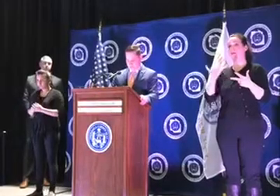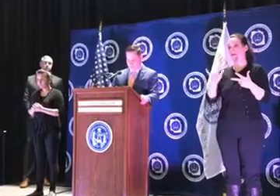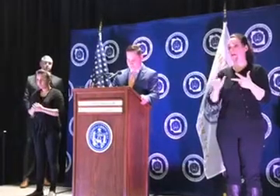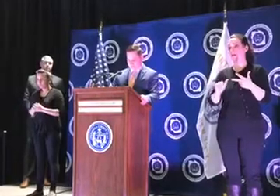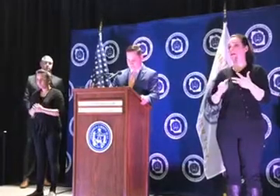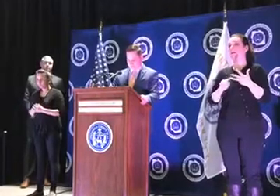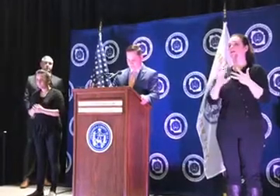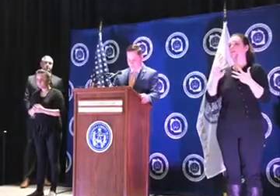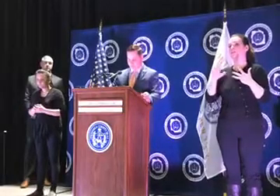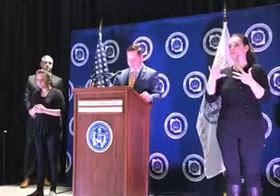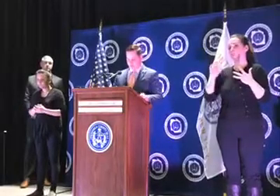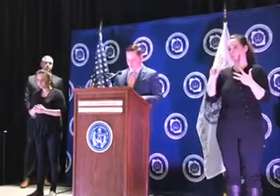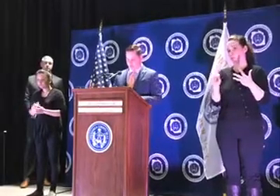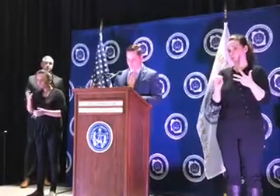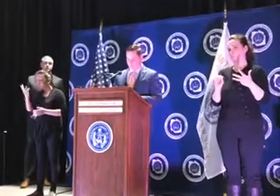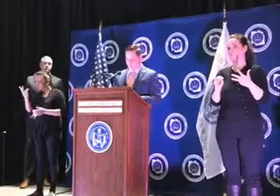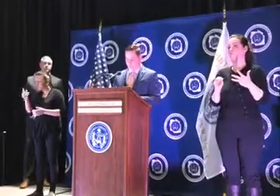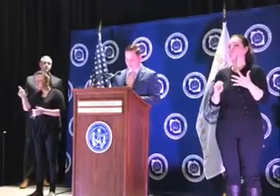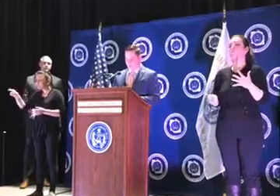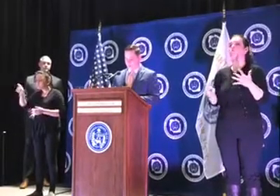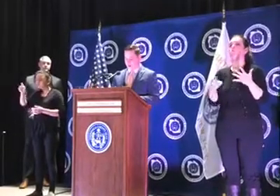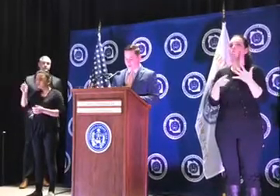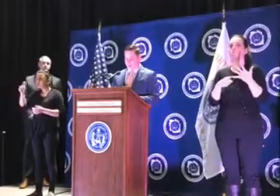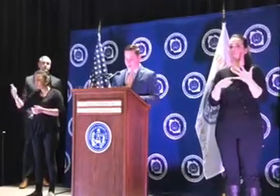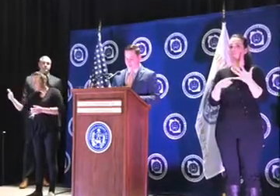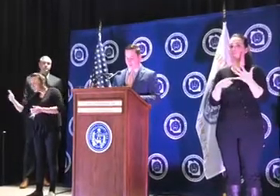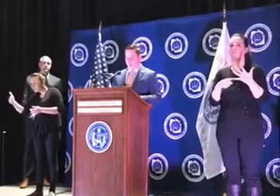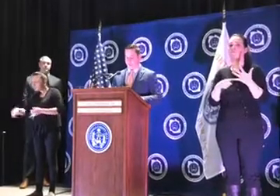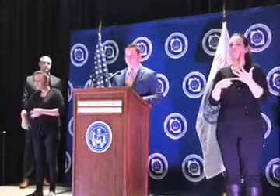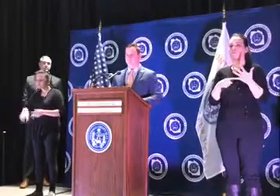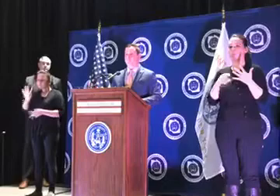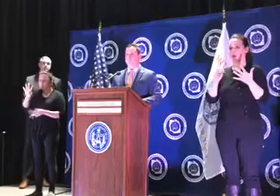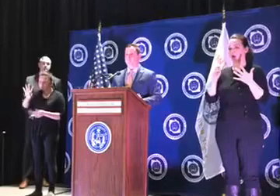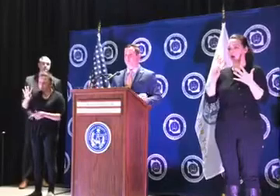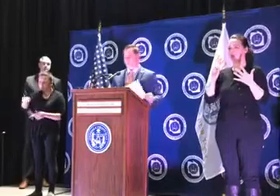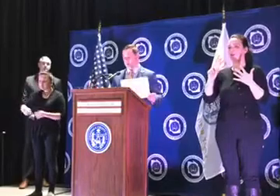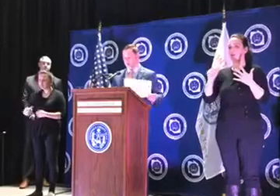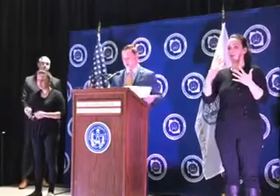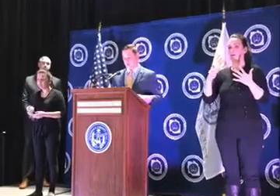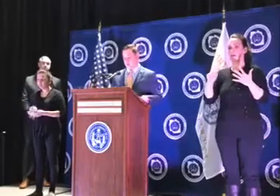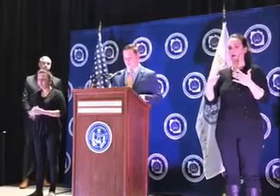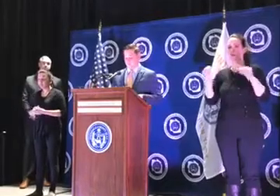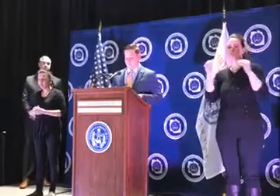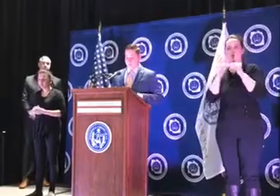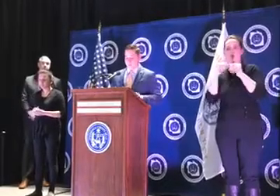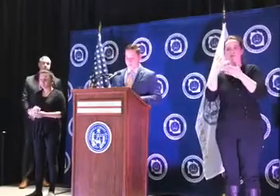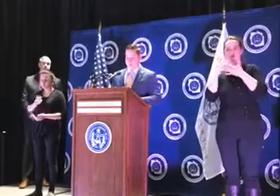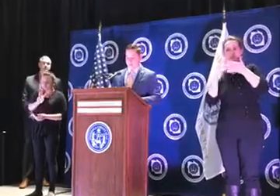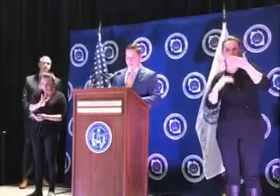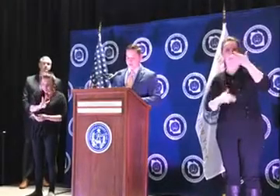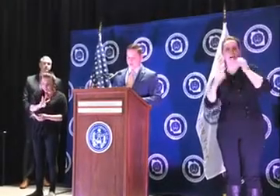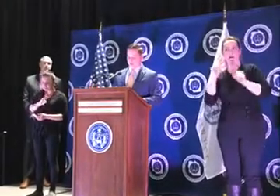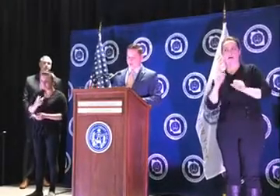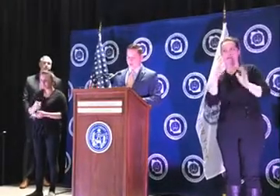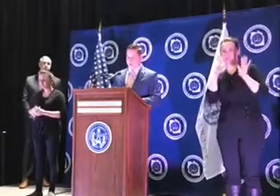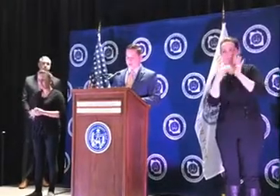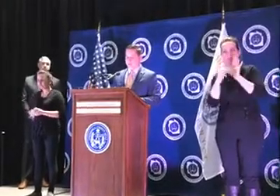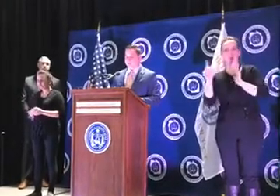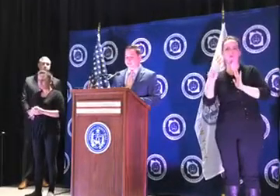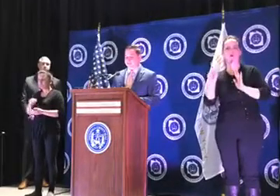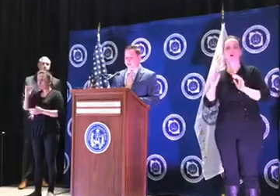Clay, 6. Cicero, 4. Onondaga, 4. Camillus, 3. Manlius,